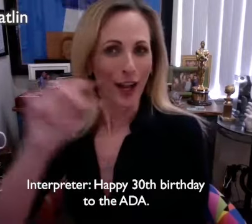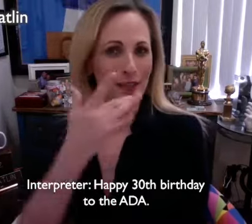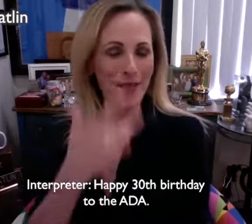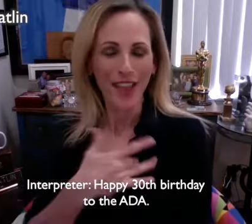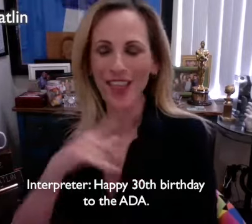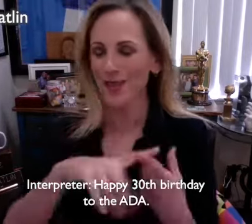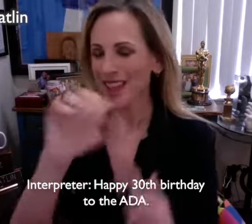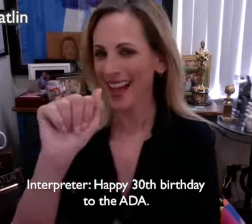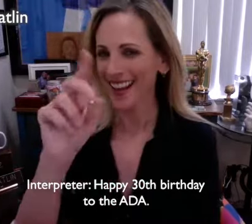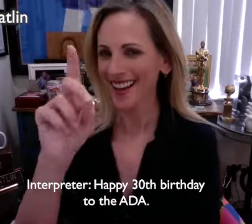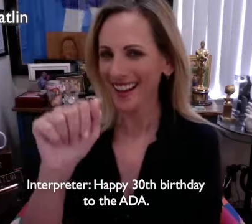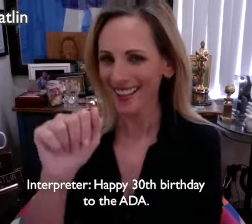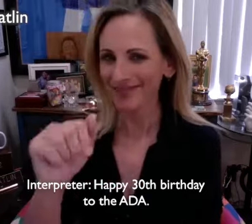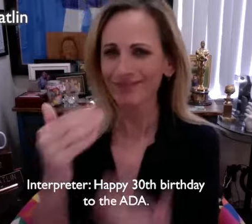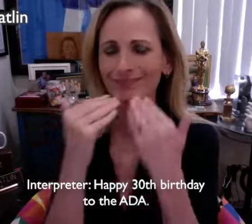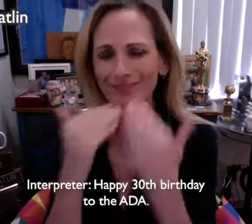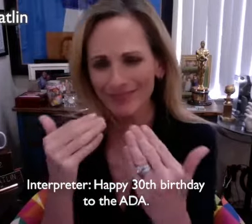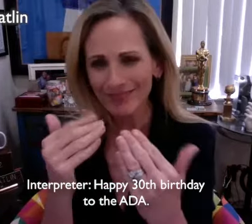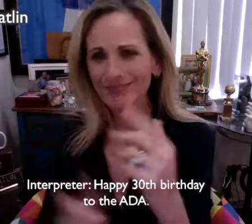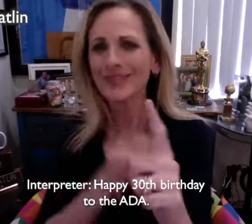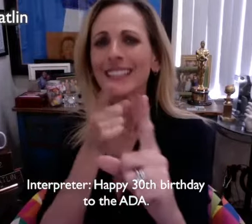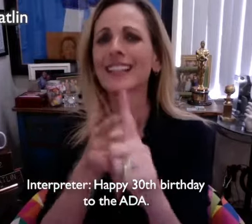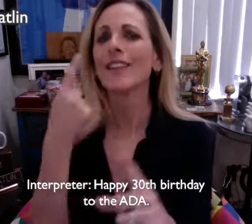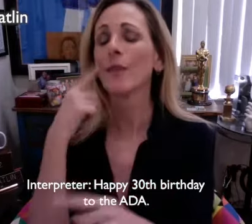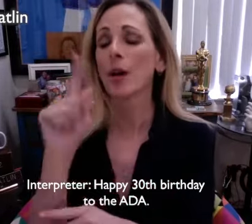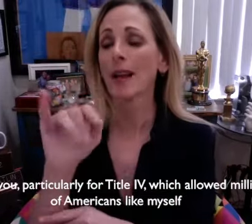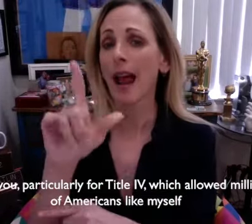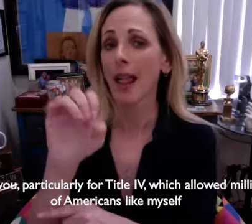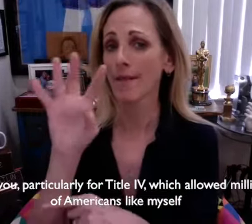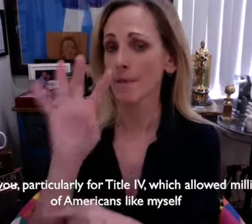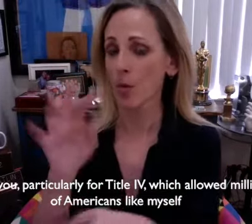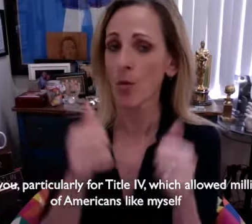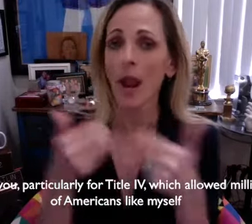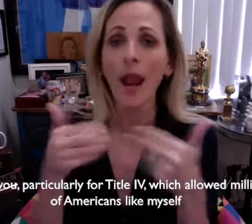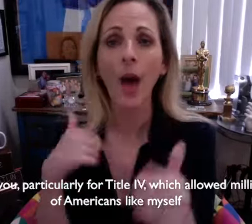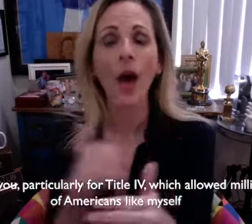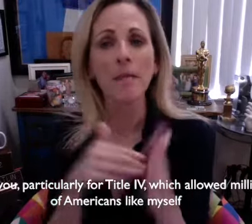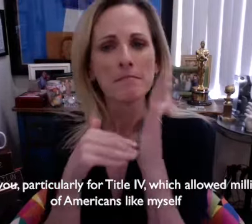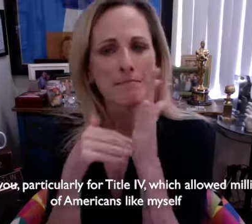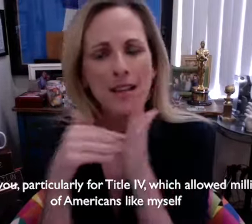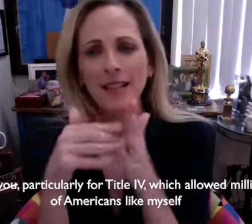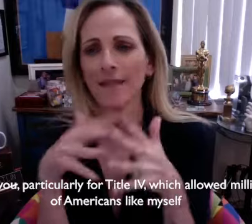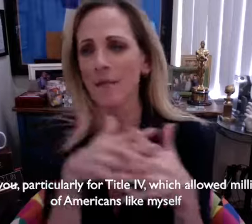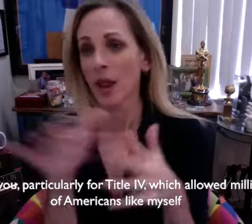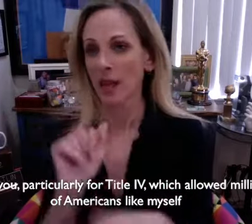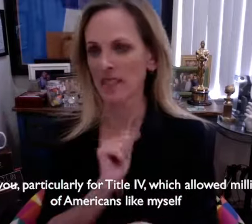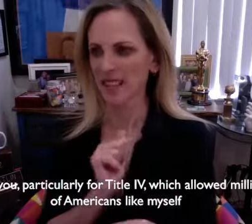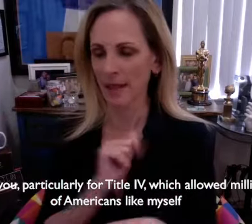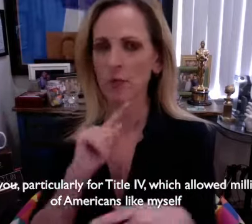Happy 30th birthday to the ADA. Thank you, particularly for Title IV, which allowed millions of Americans like